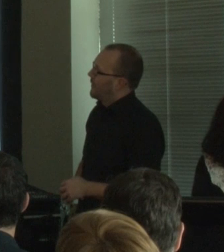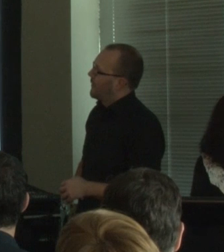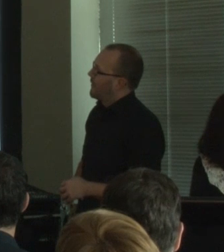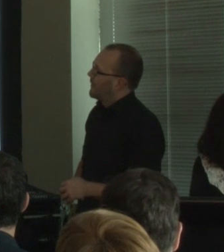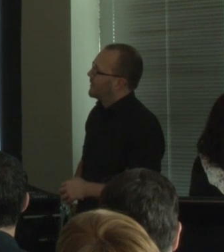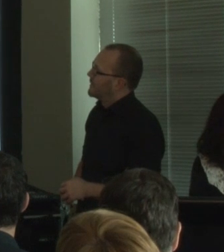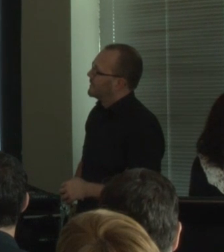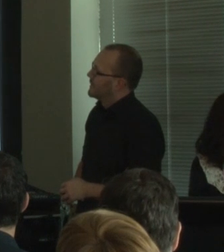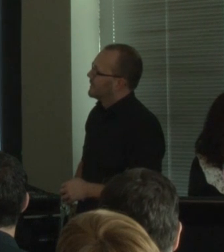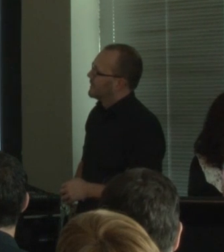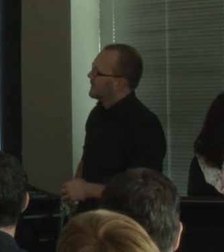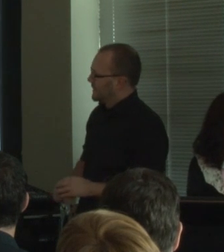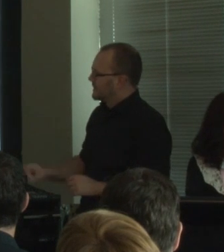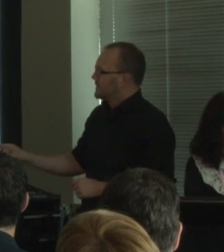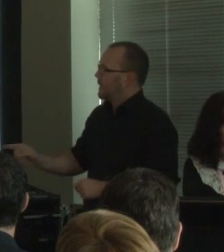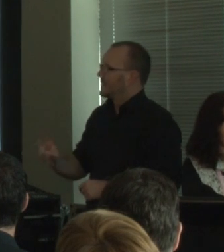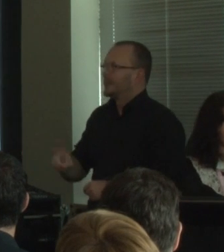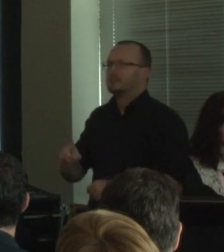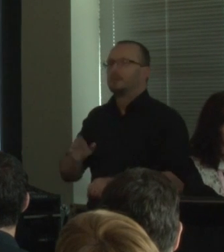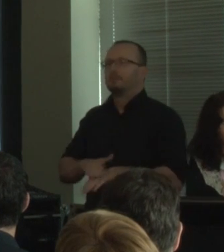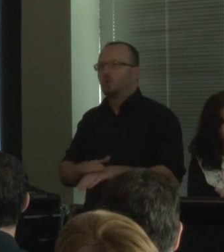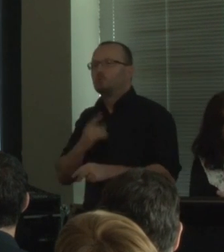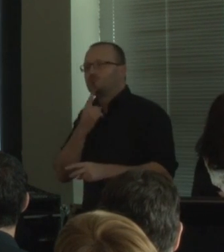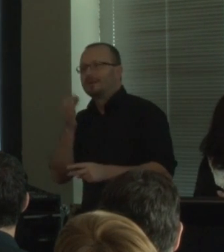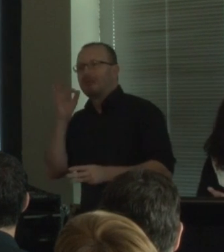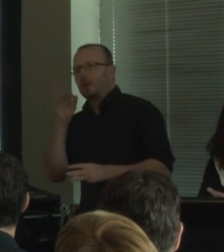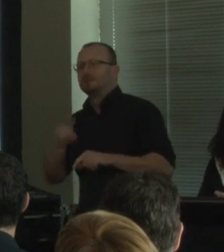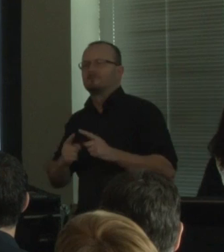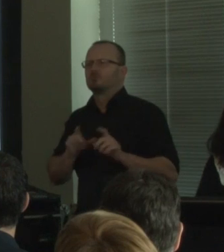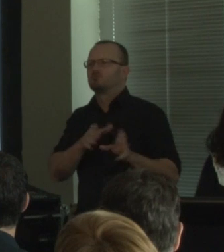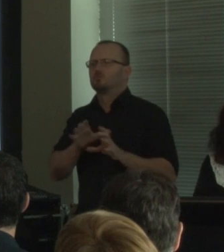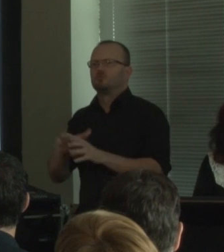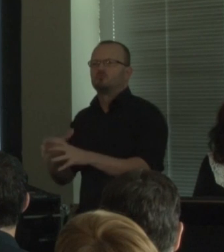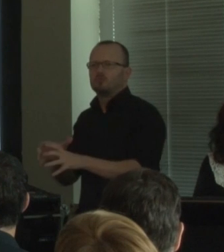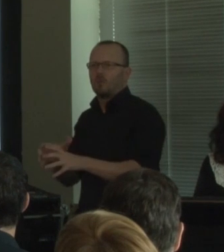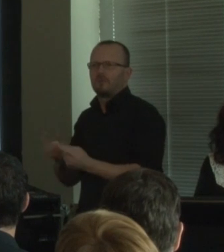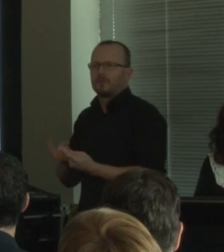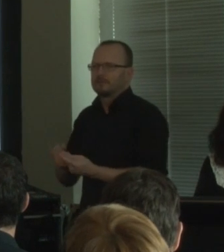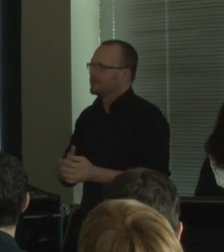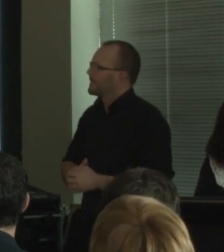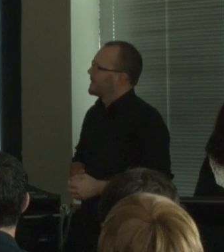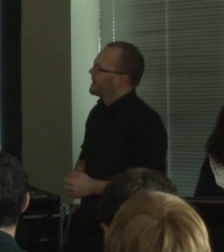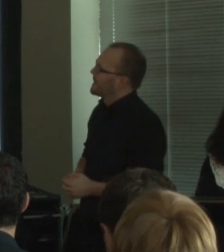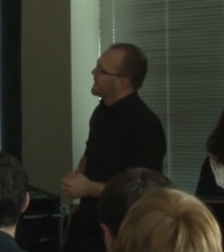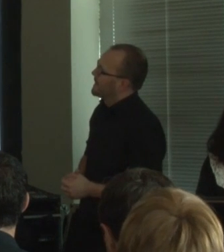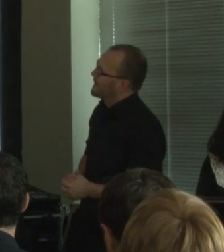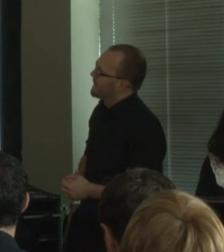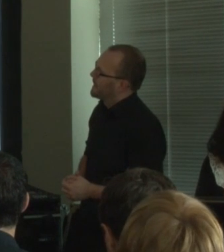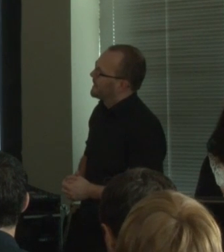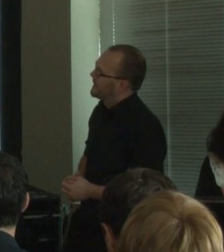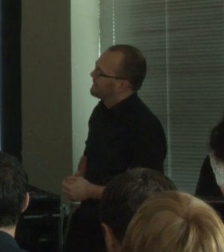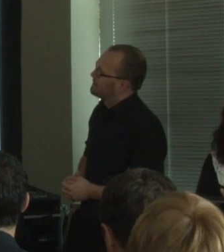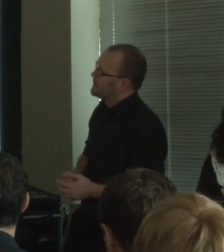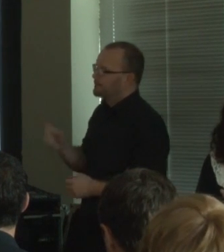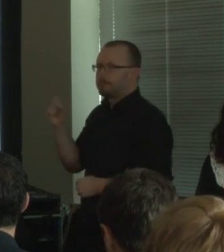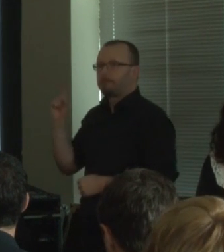Different colours, again, at the bottom are different types of things, and again, this one you can see has two screens and two images. And again, this one